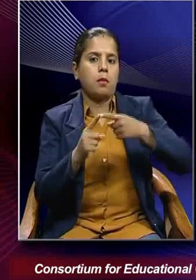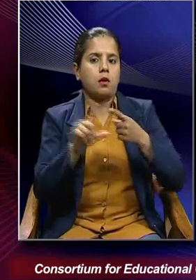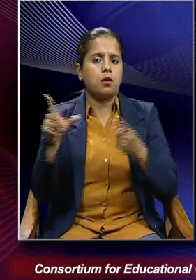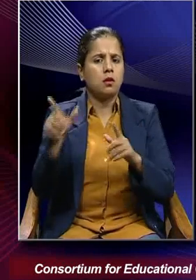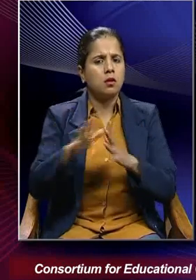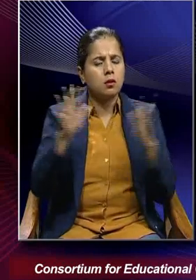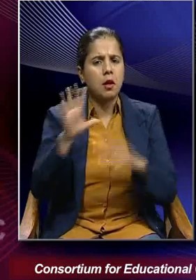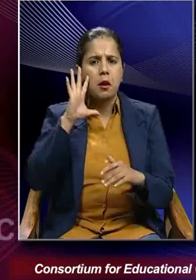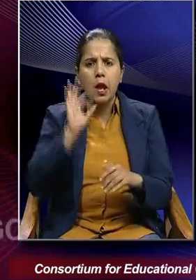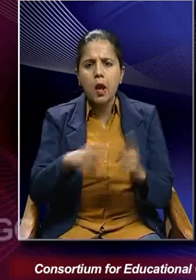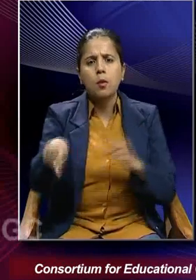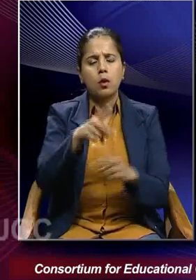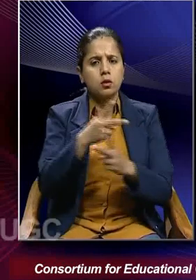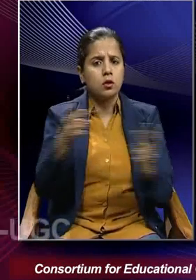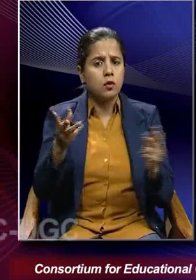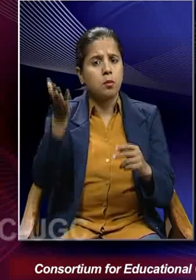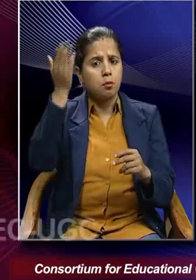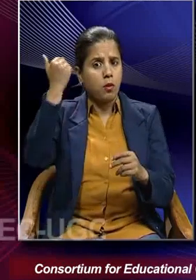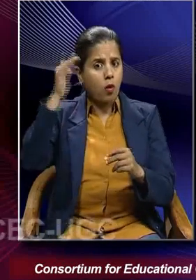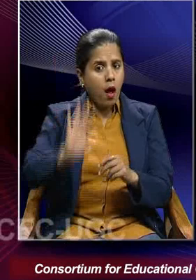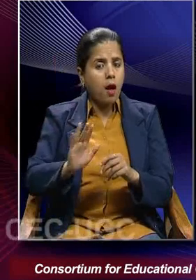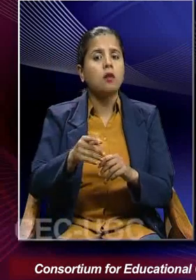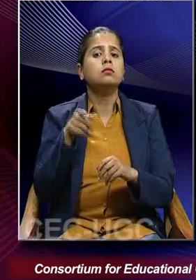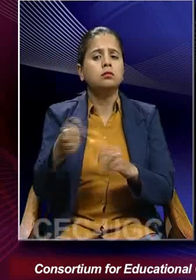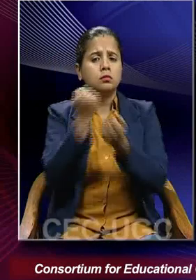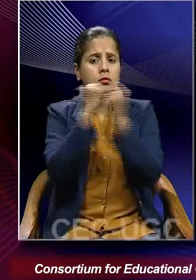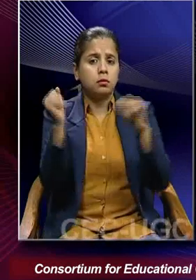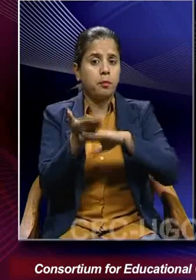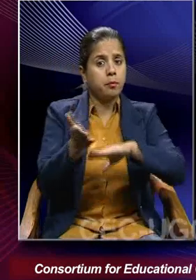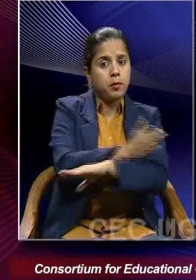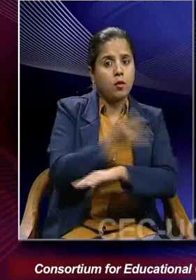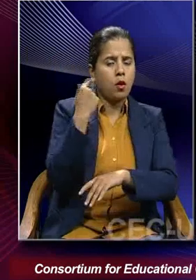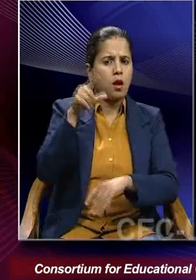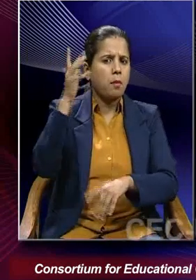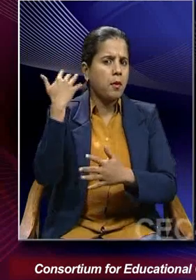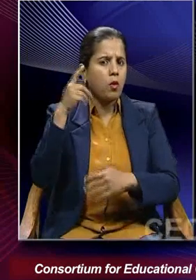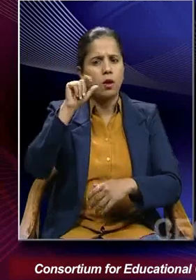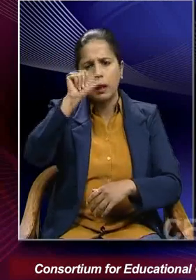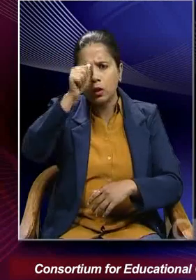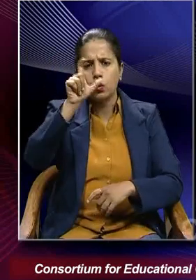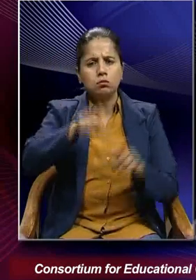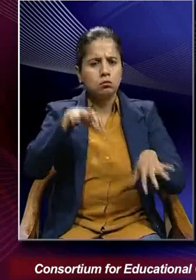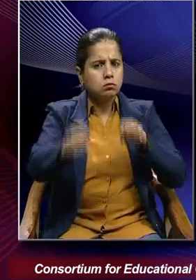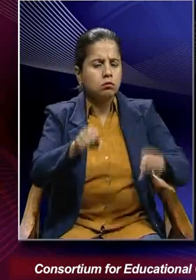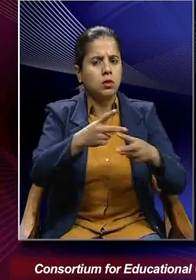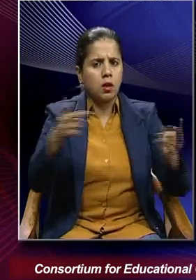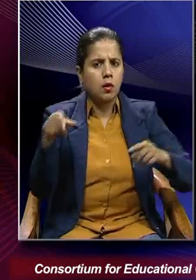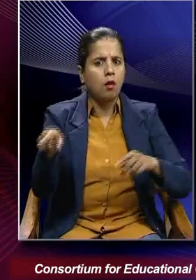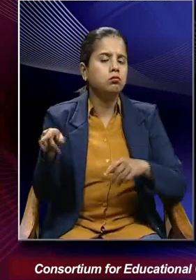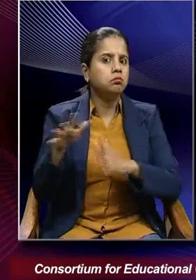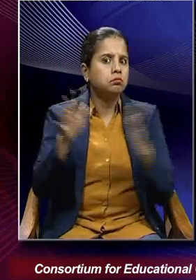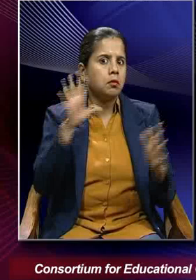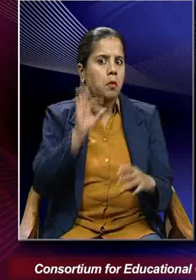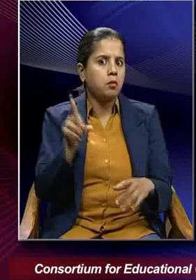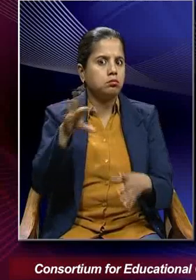of the various princely states after independence, and the way he handled that kind of a situation, and that